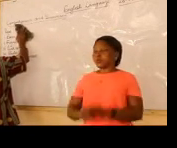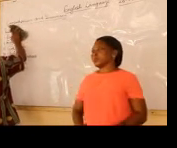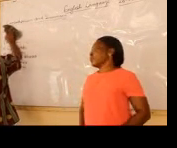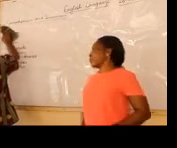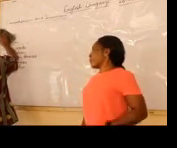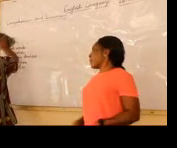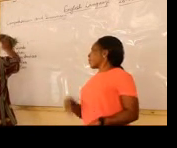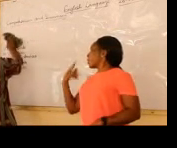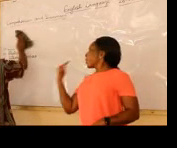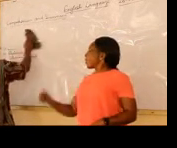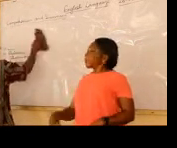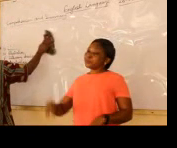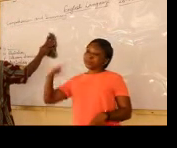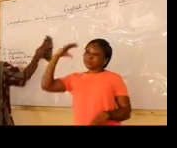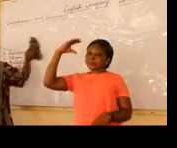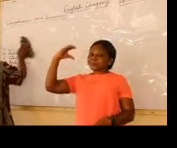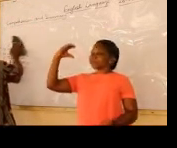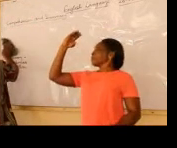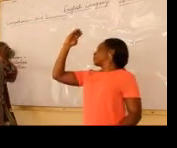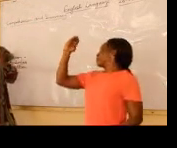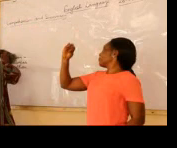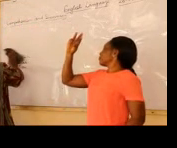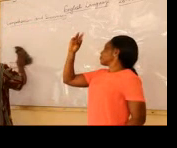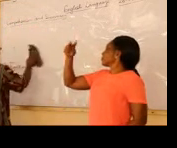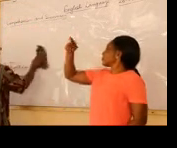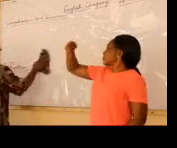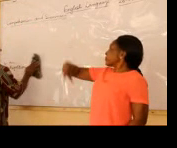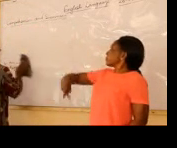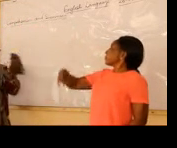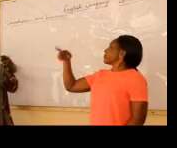The comprehension exercise,